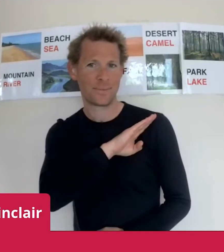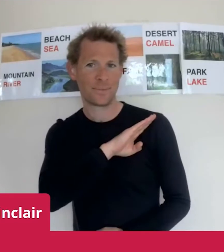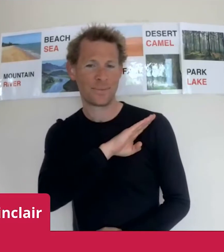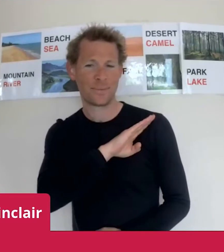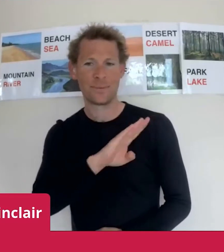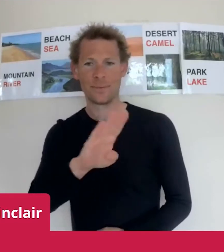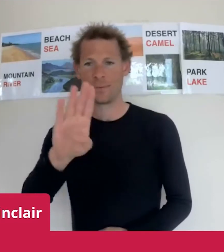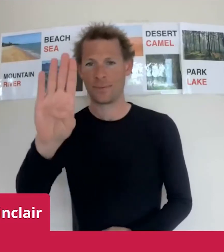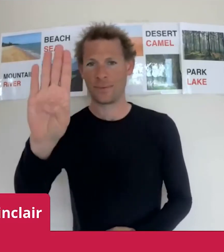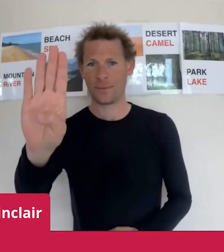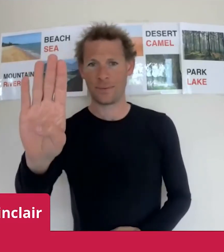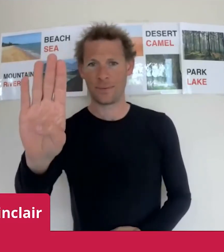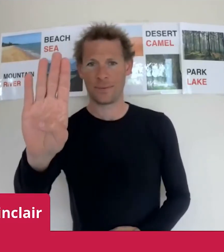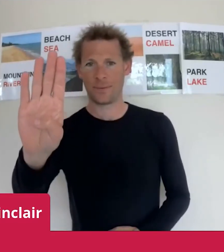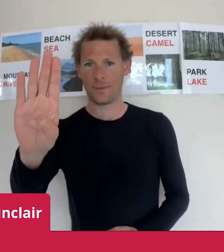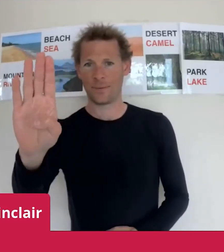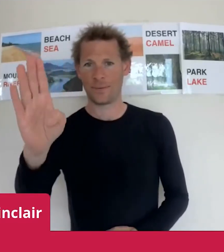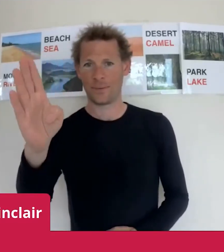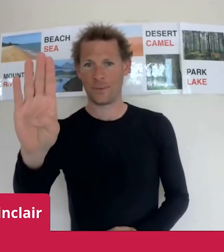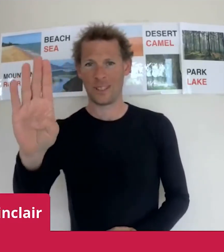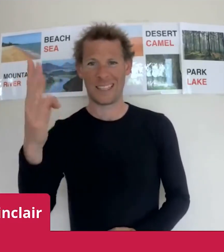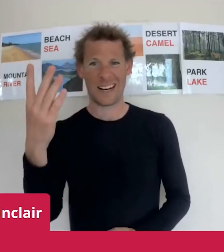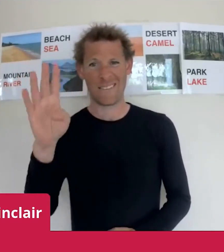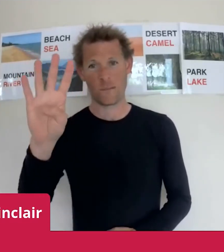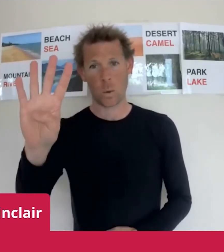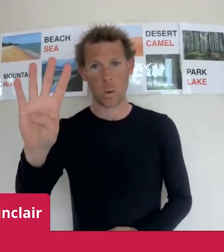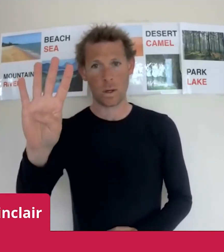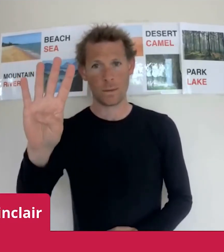And this is the sign, park. So my thumb's bent in